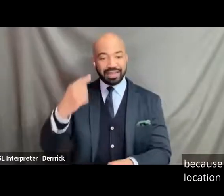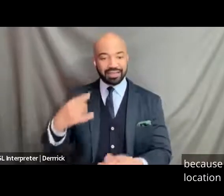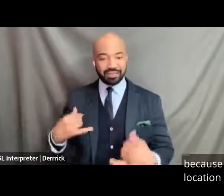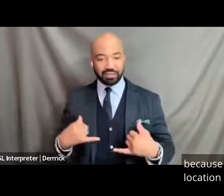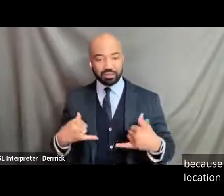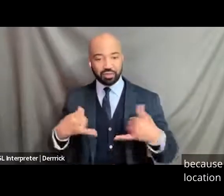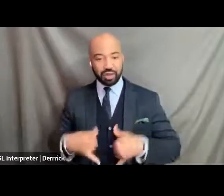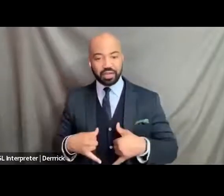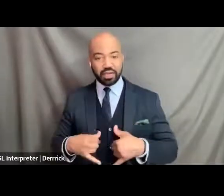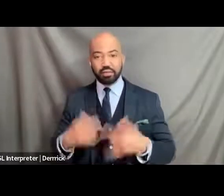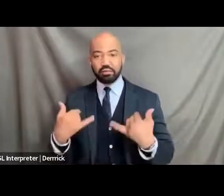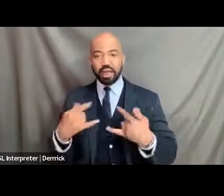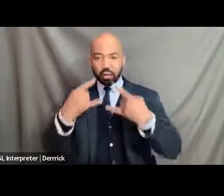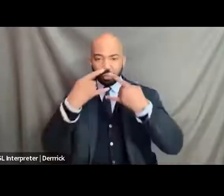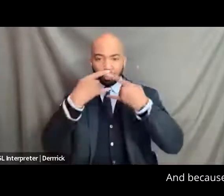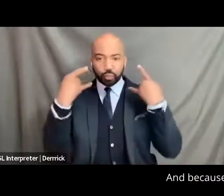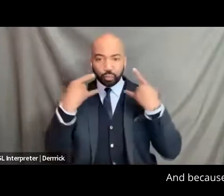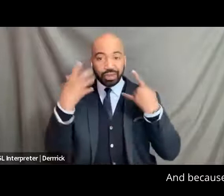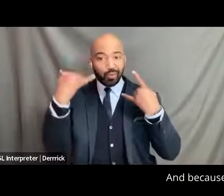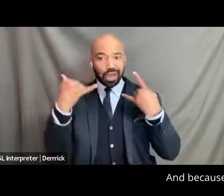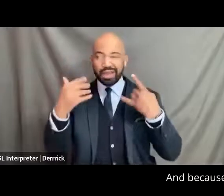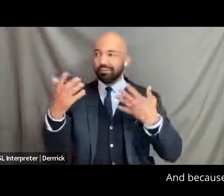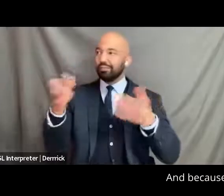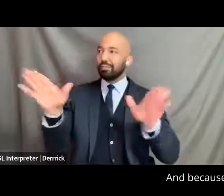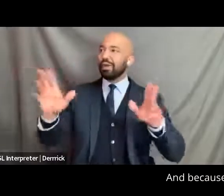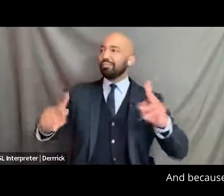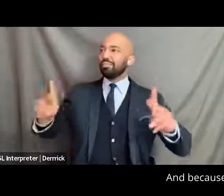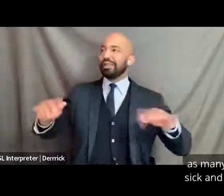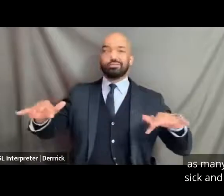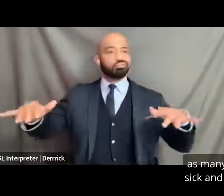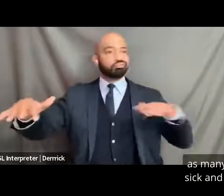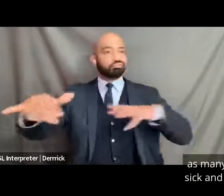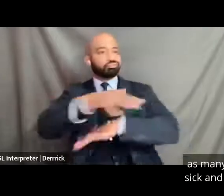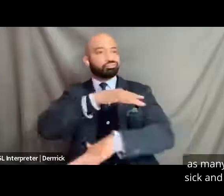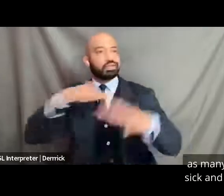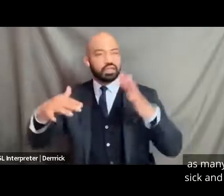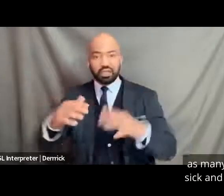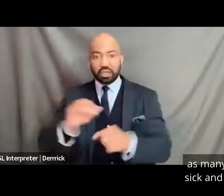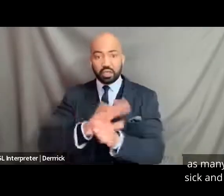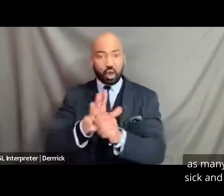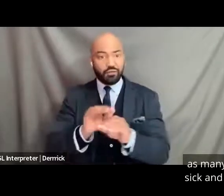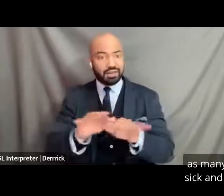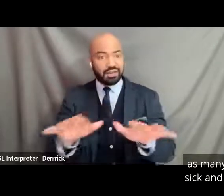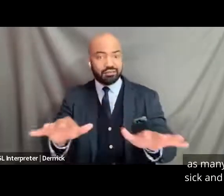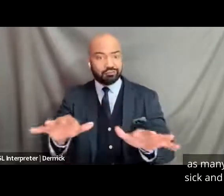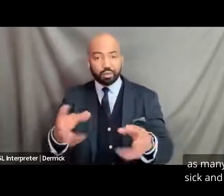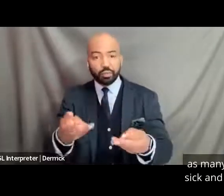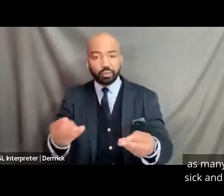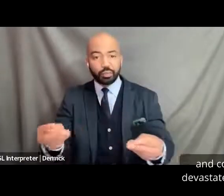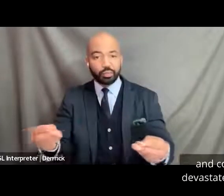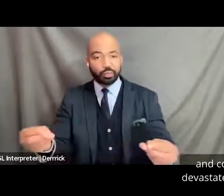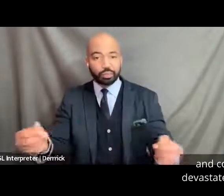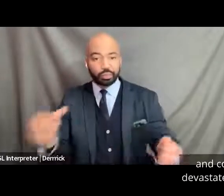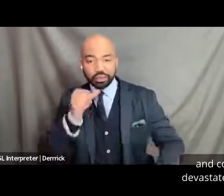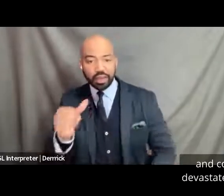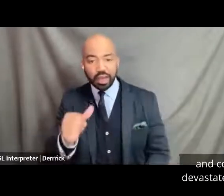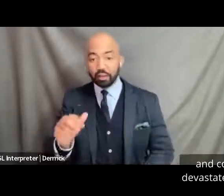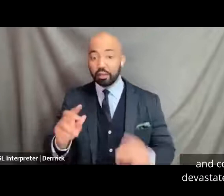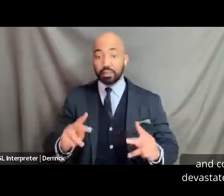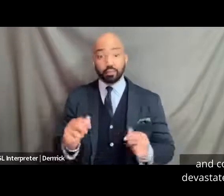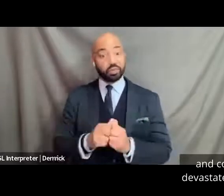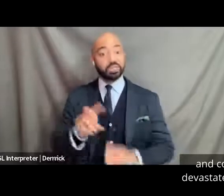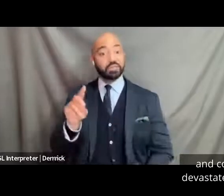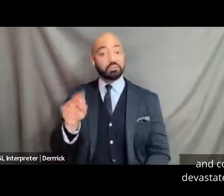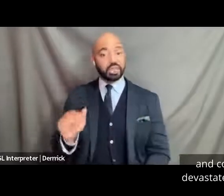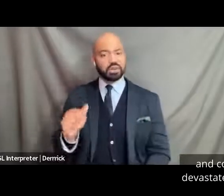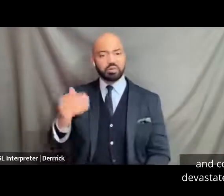location at the moment and because covet is not over as many of us who are sick and disabled know and continue to be